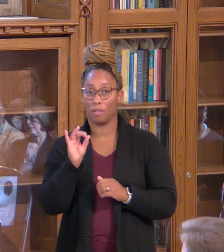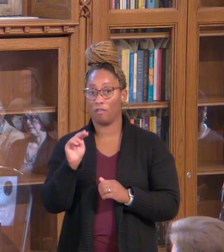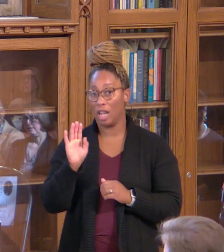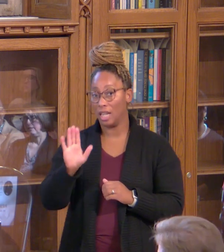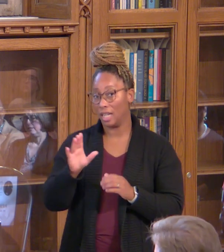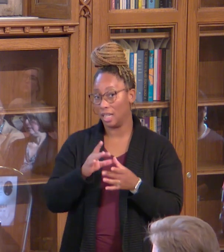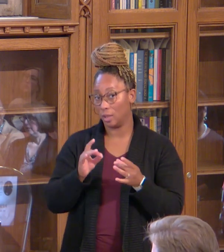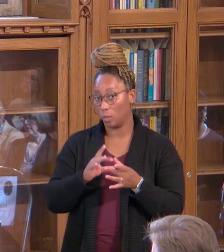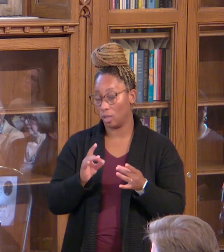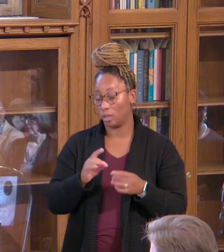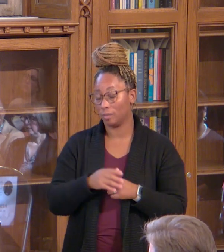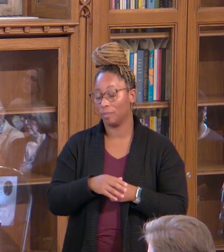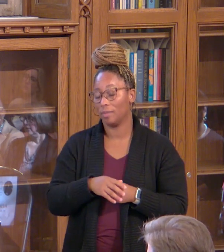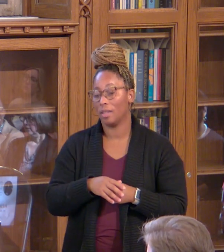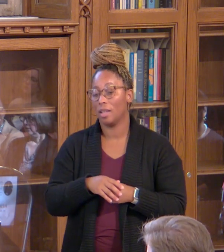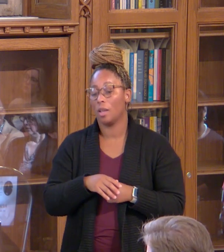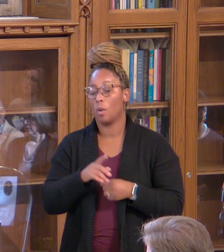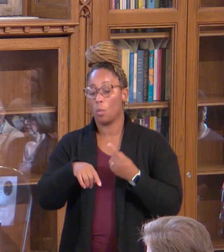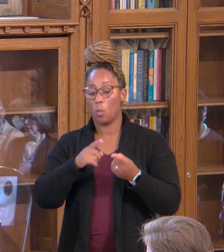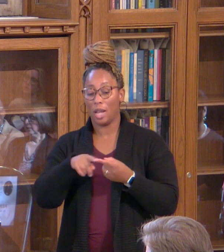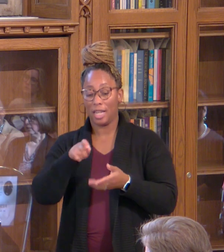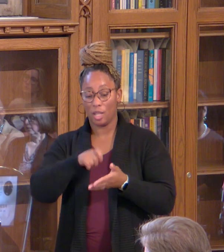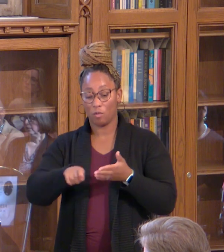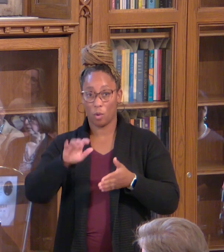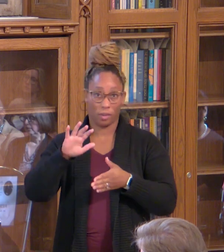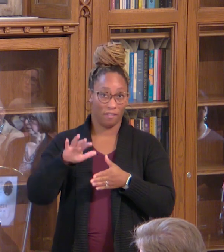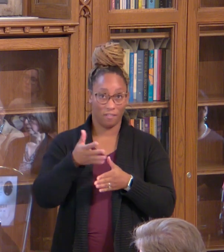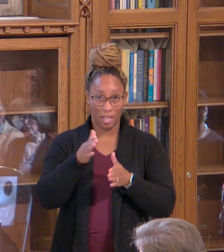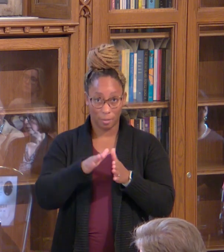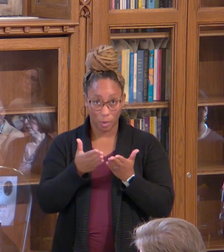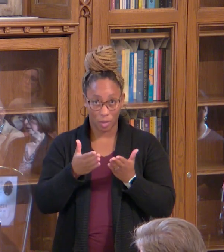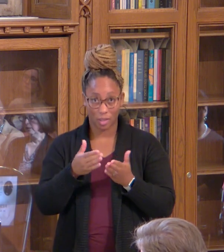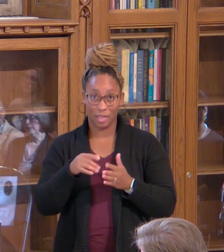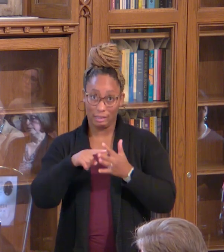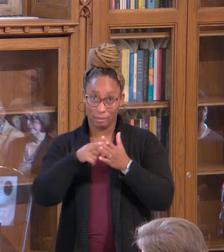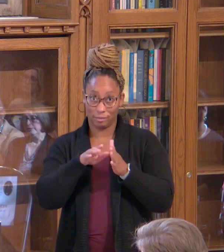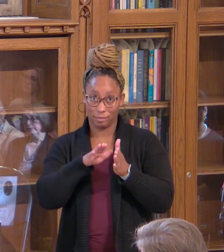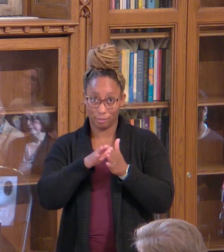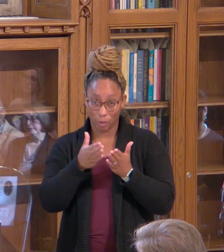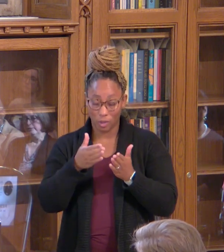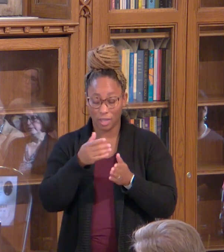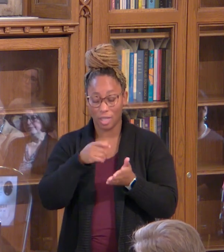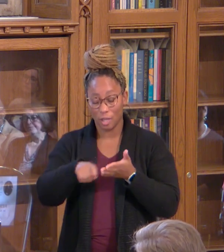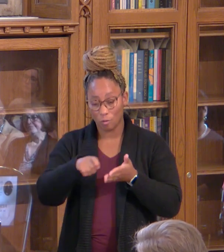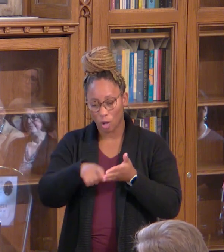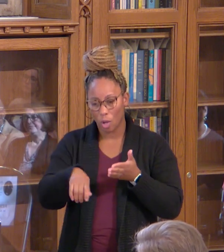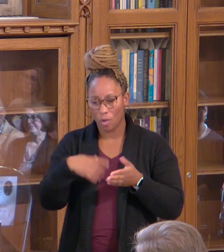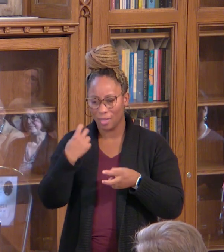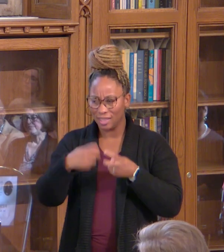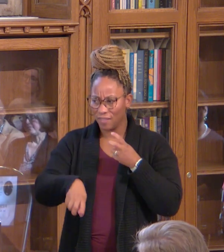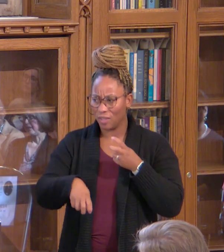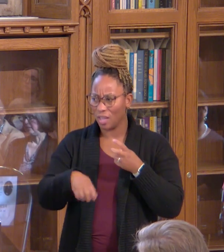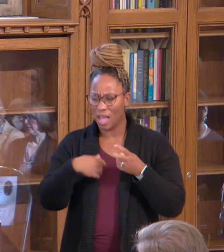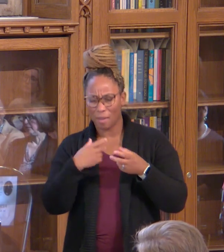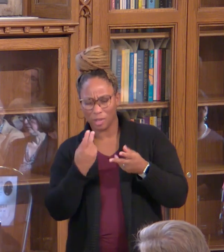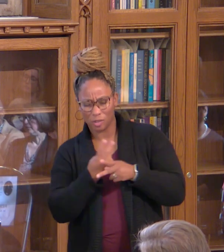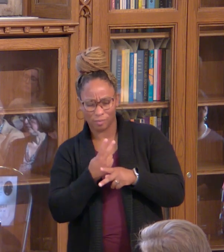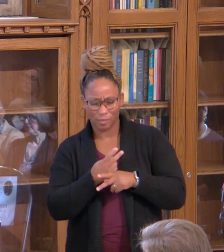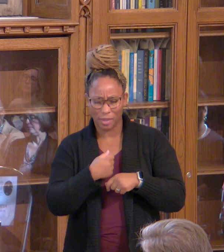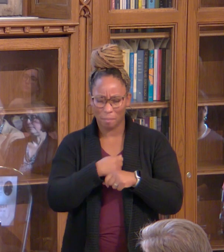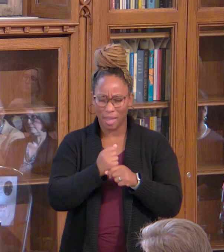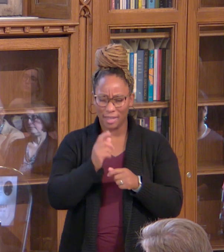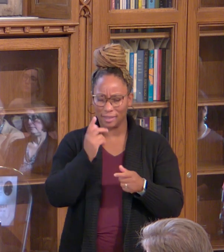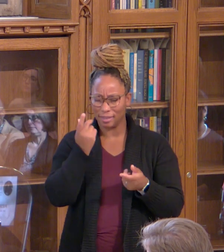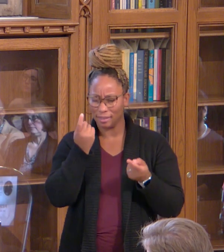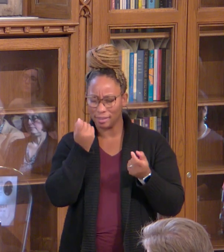fifth edition Franklin describes in the preface to the book The difficulty and just trying to make sense out of all this